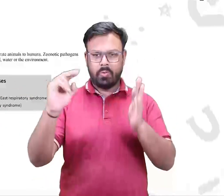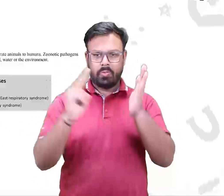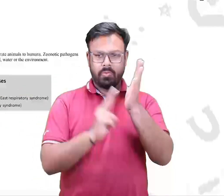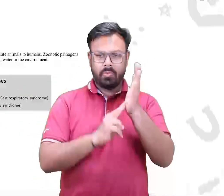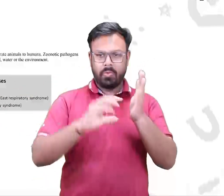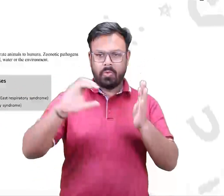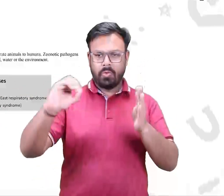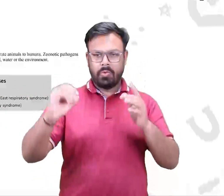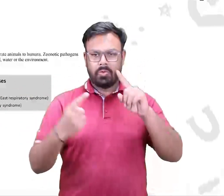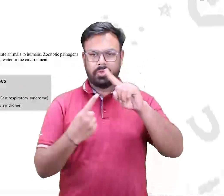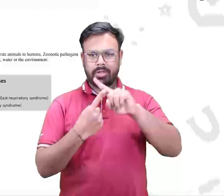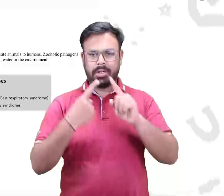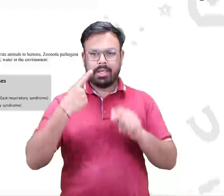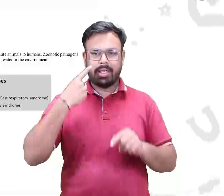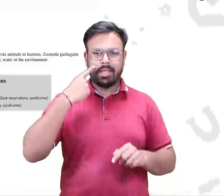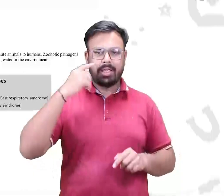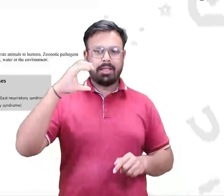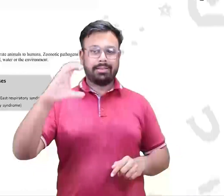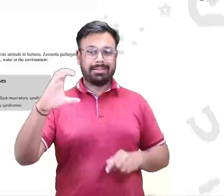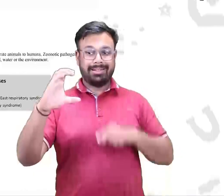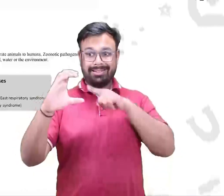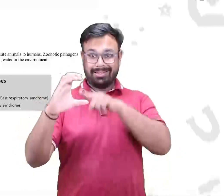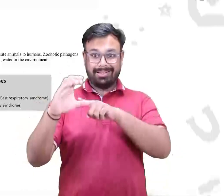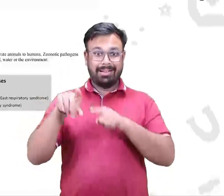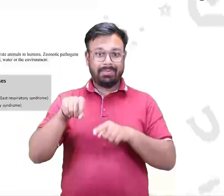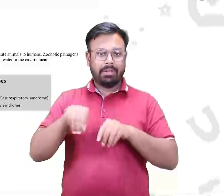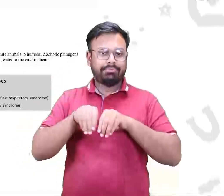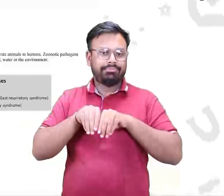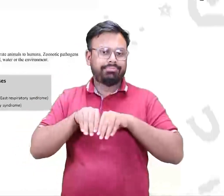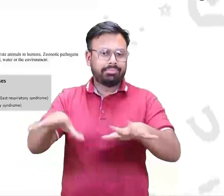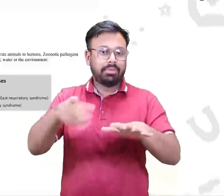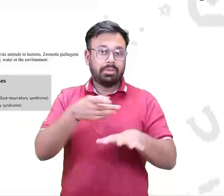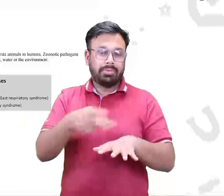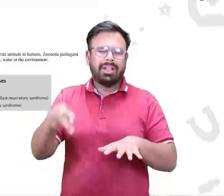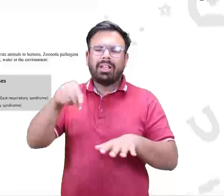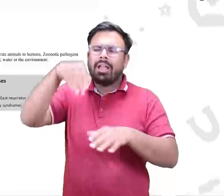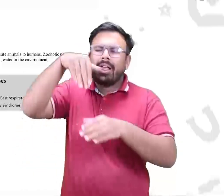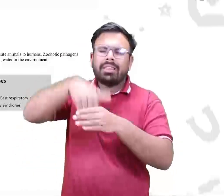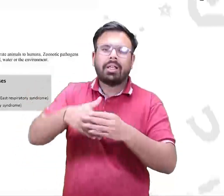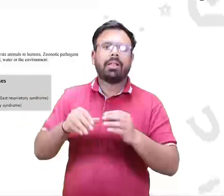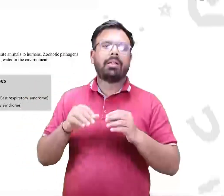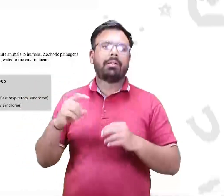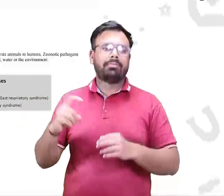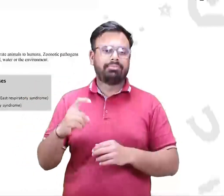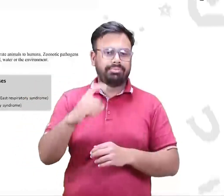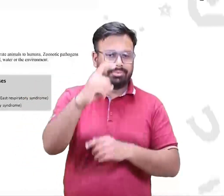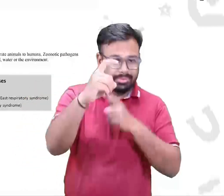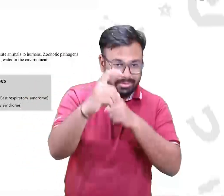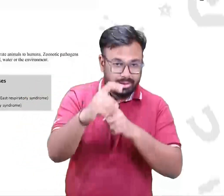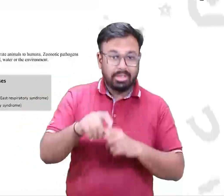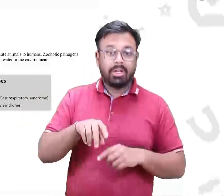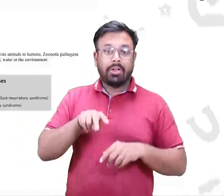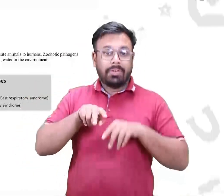Zoonotic pathogen may be bacterial, viral, or parasitic.